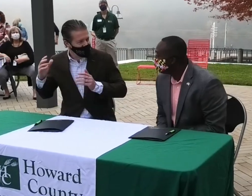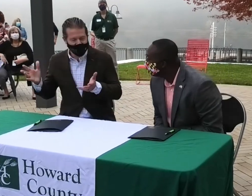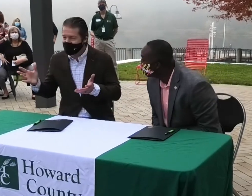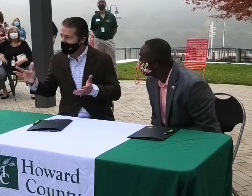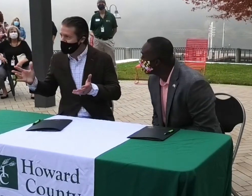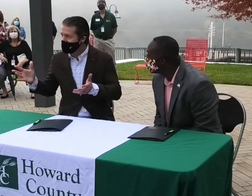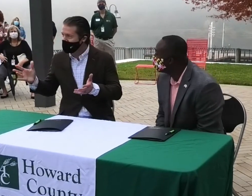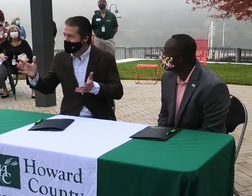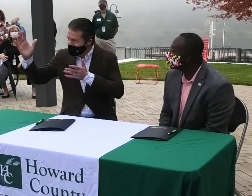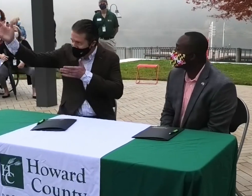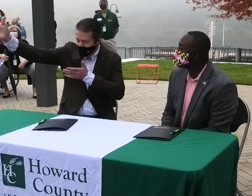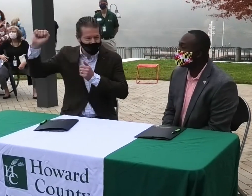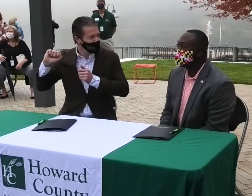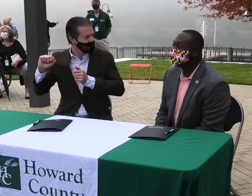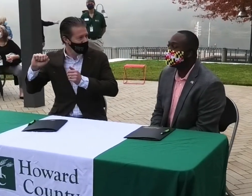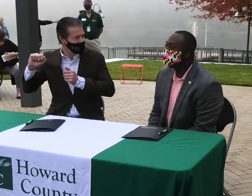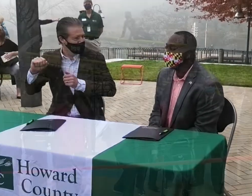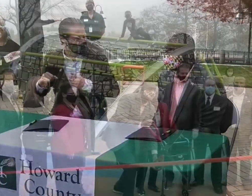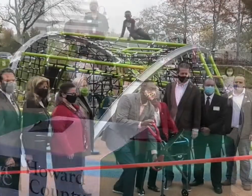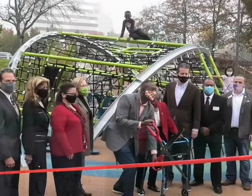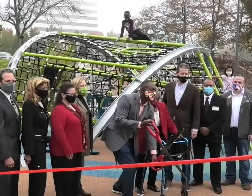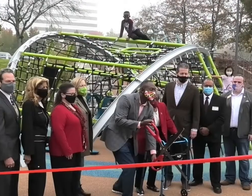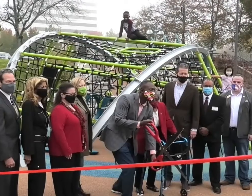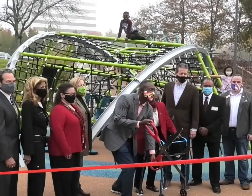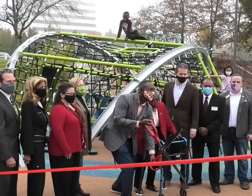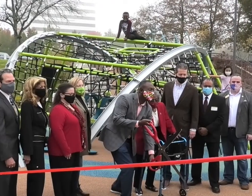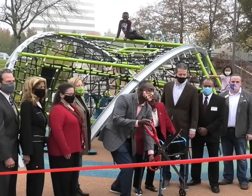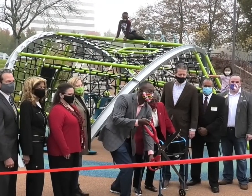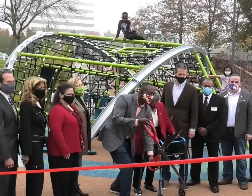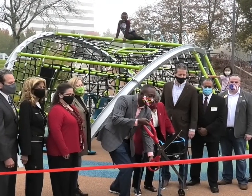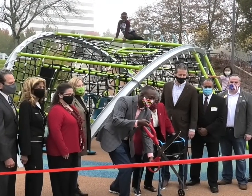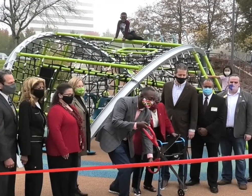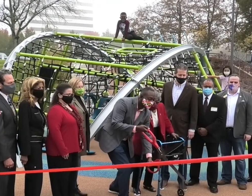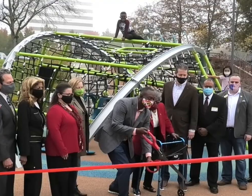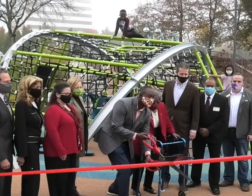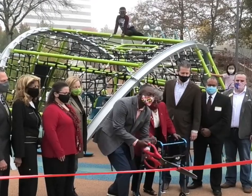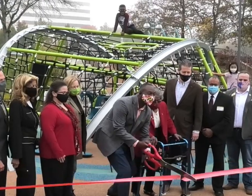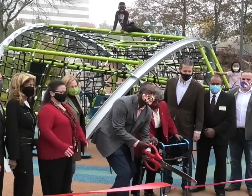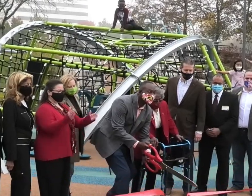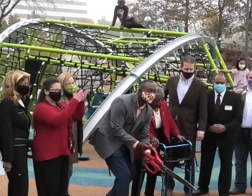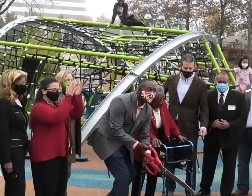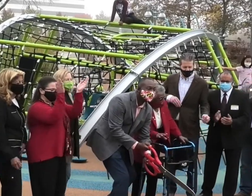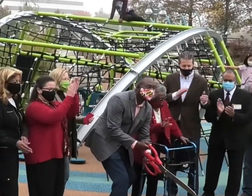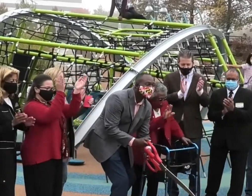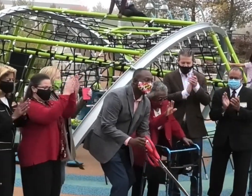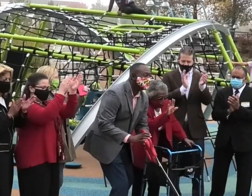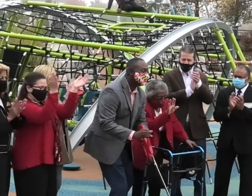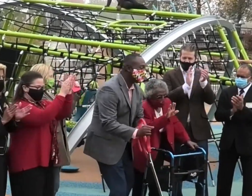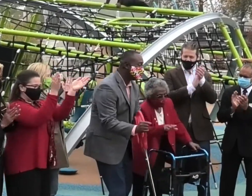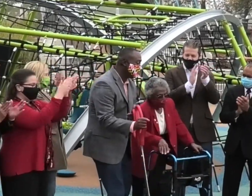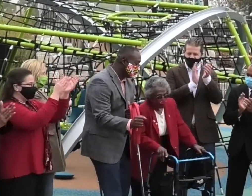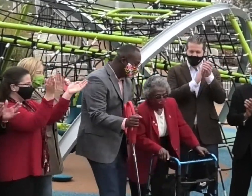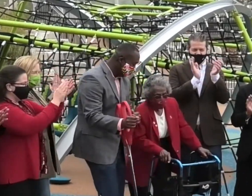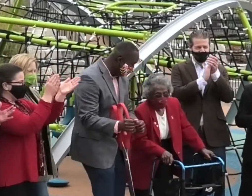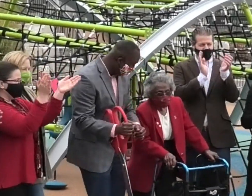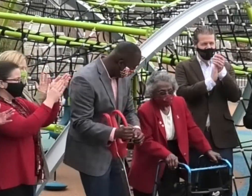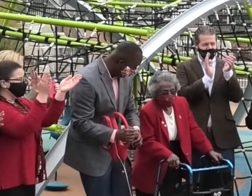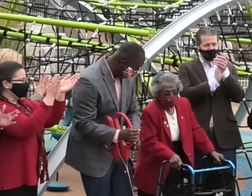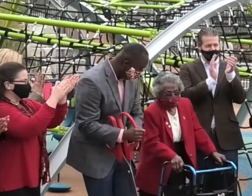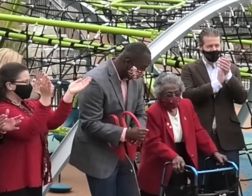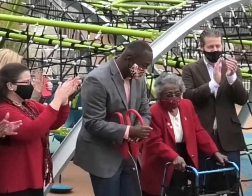Now I think next up is cutting the ribbon. Two, one. Yay!